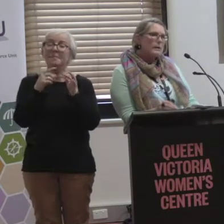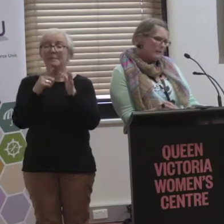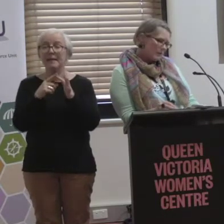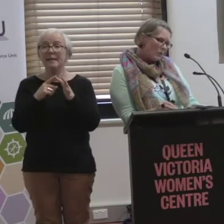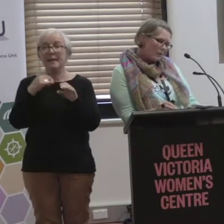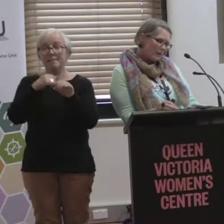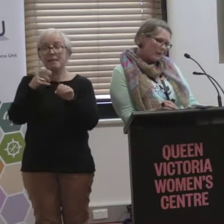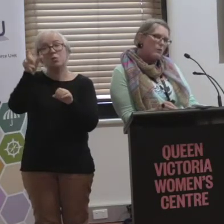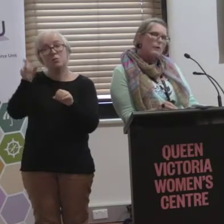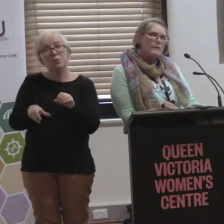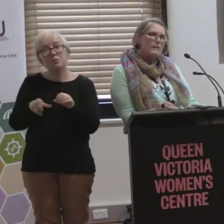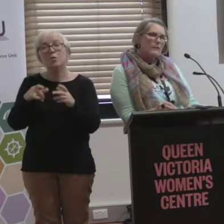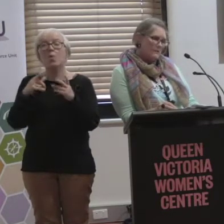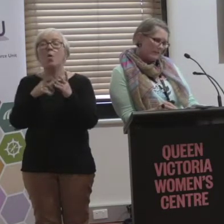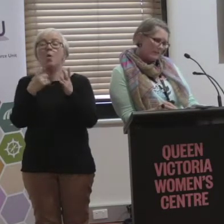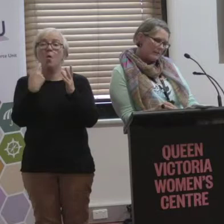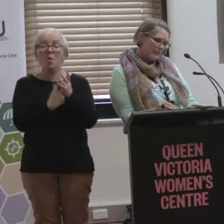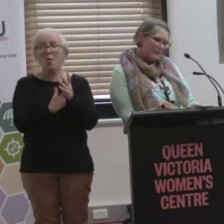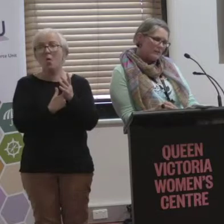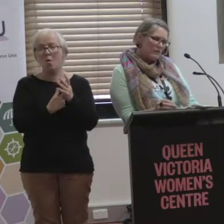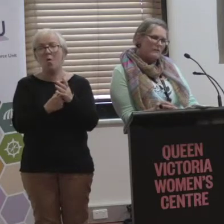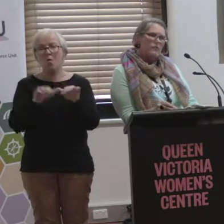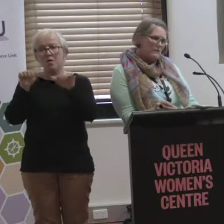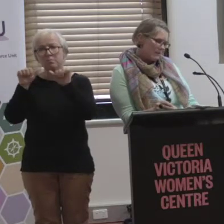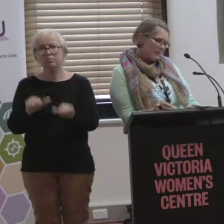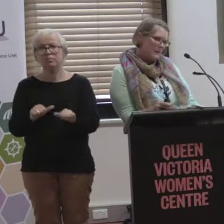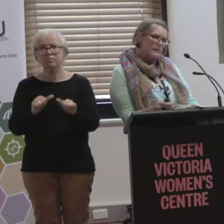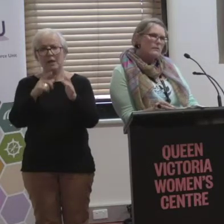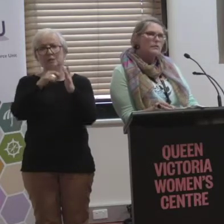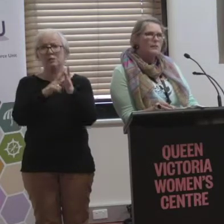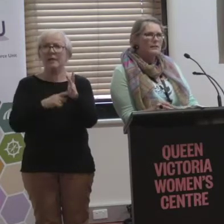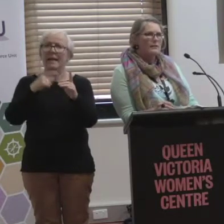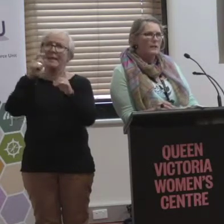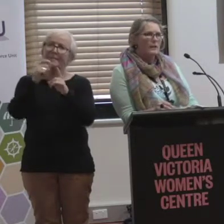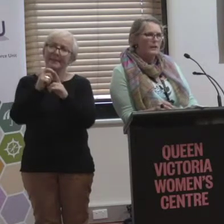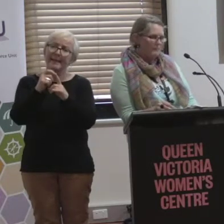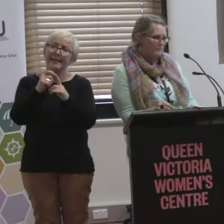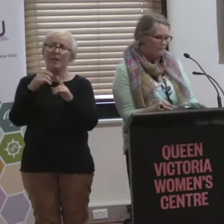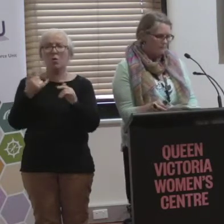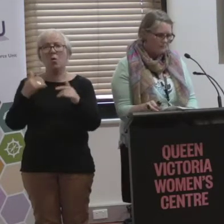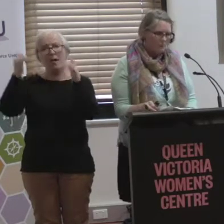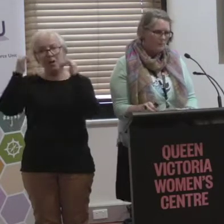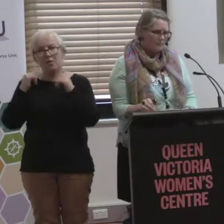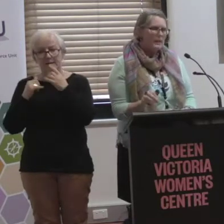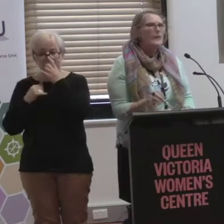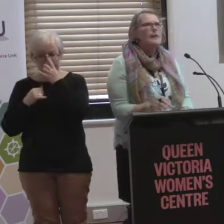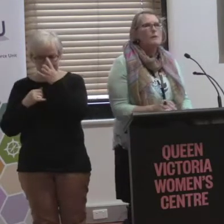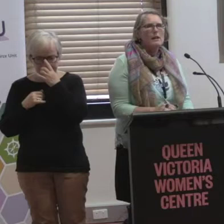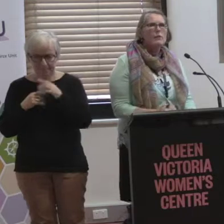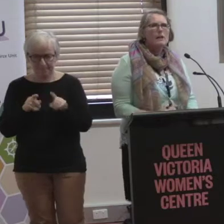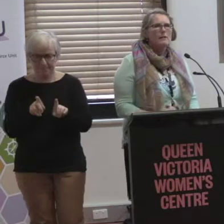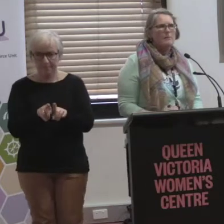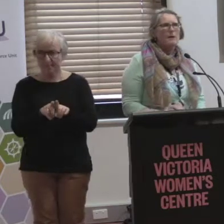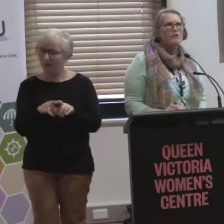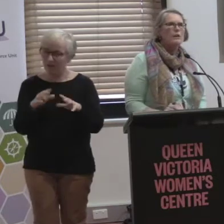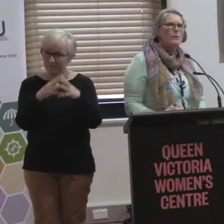be someone that's authorised to witness affidavits, such as a Justice of the Peace or a practising lawyer. Oops. And again, we